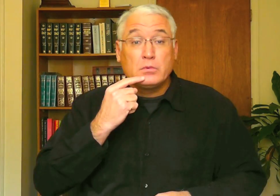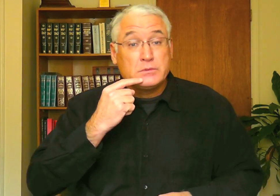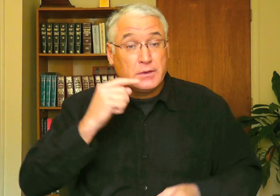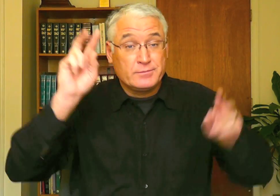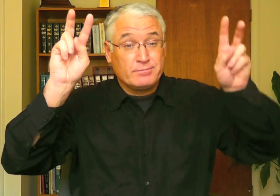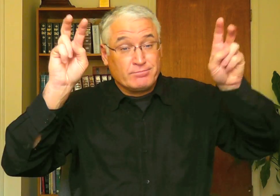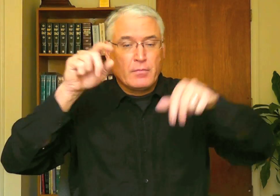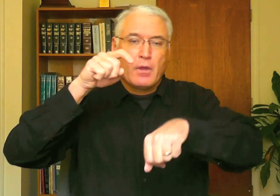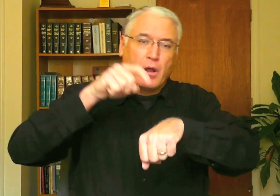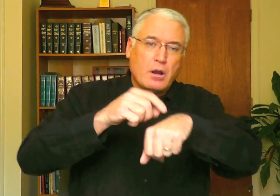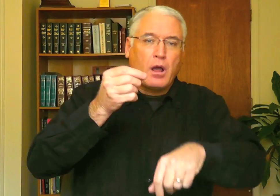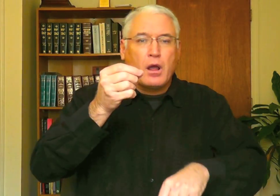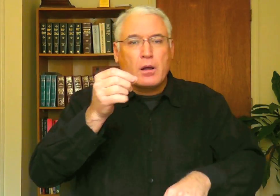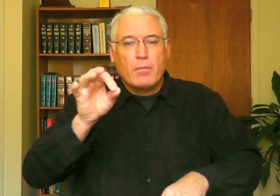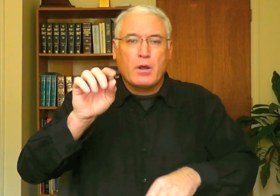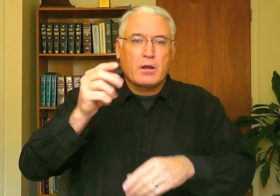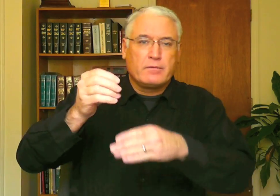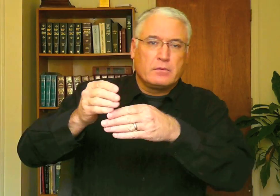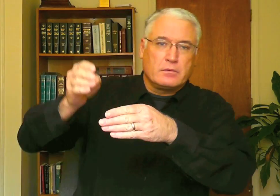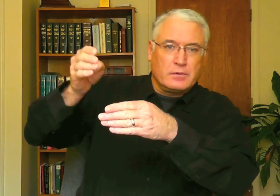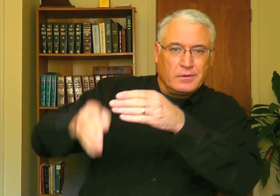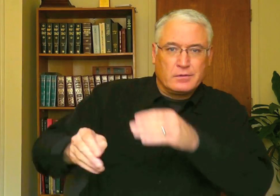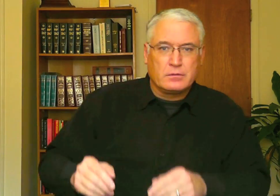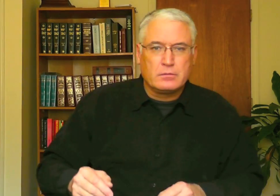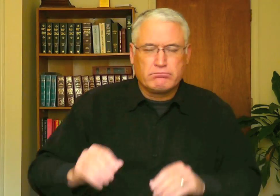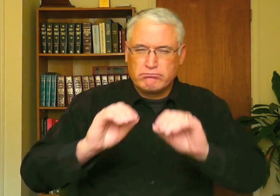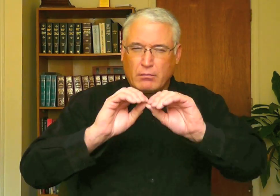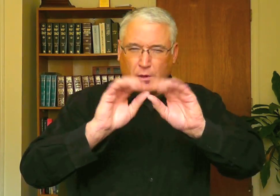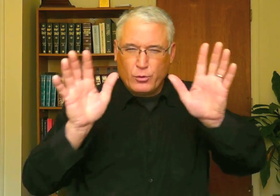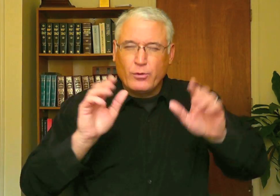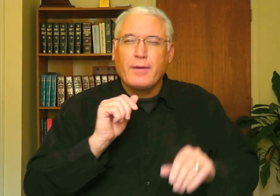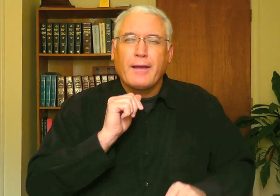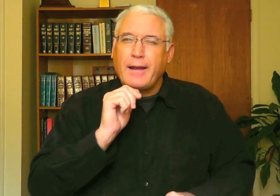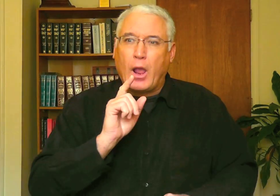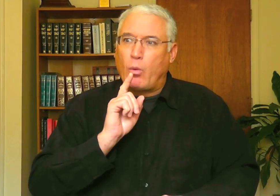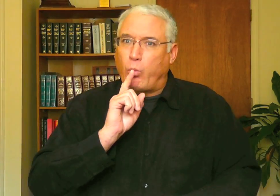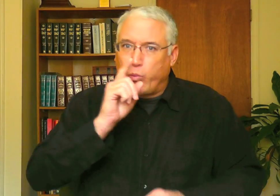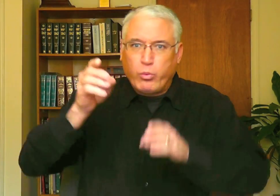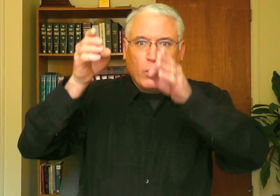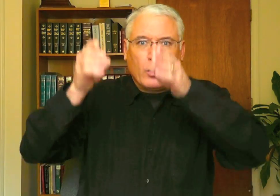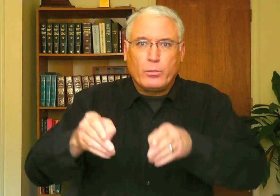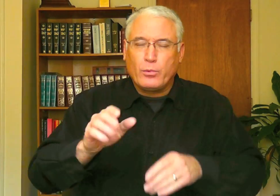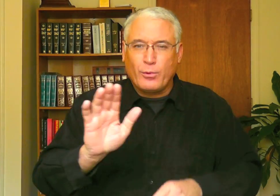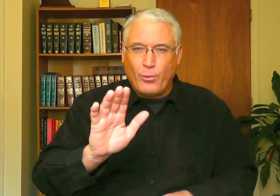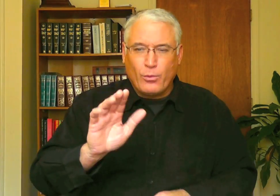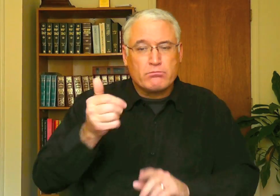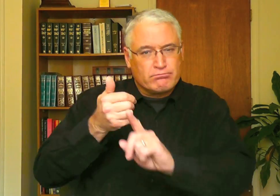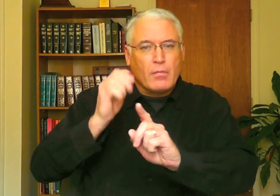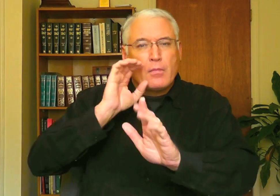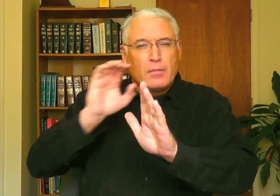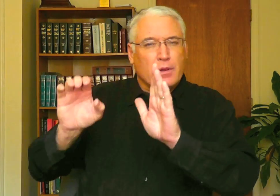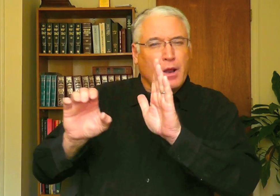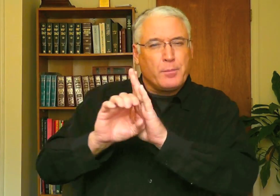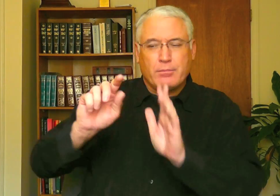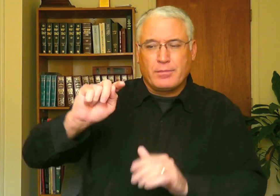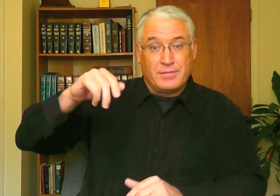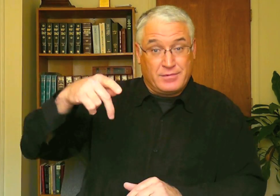exalted. And we really pay attention to verse 40, where it talks about at the time of the end of time. We see that he's not talking about Antiochus,